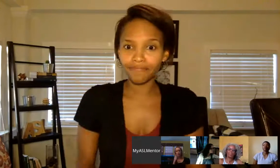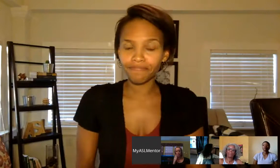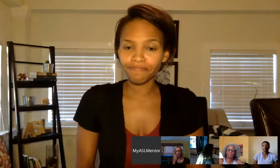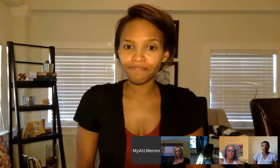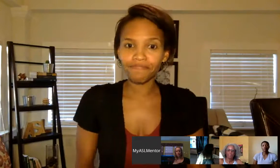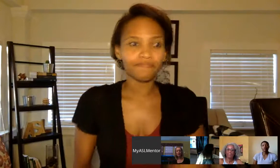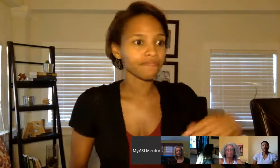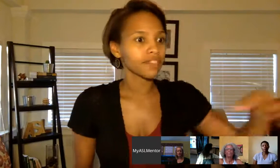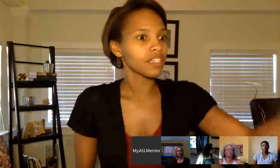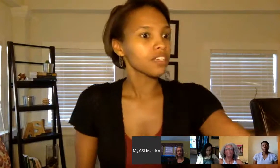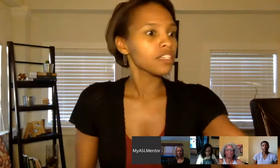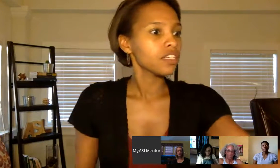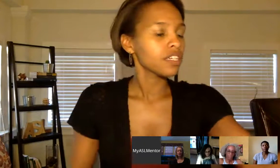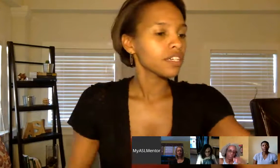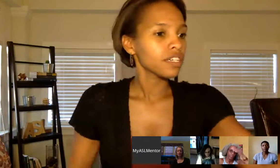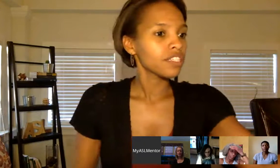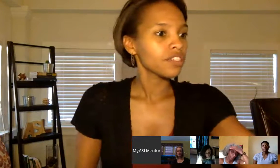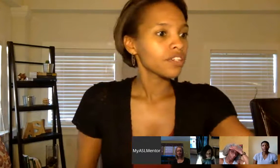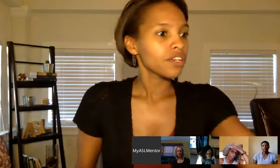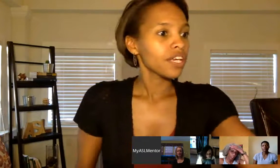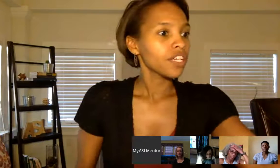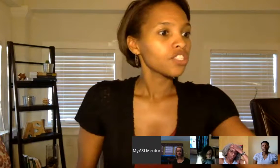it.